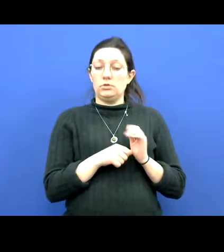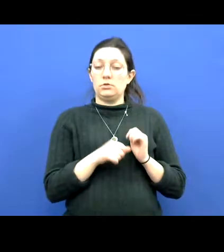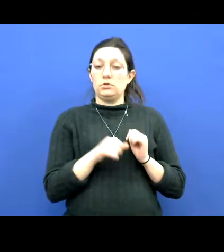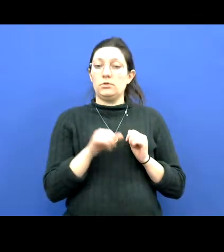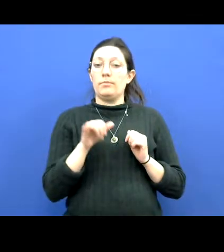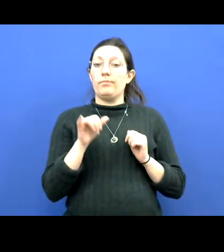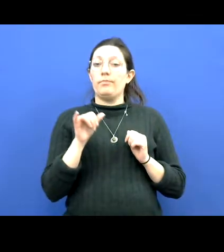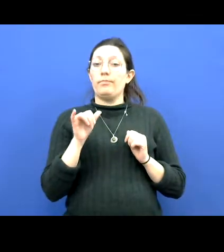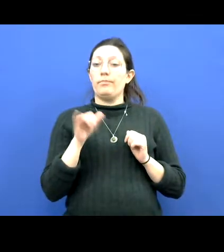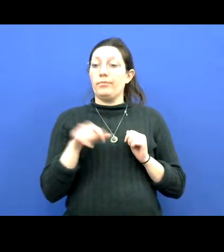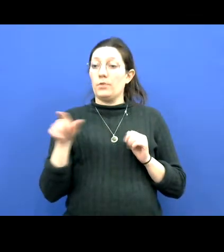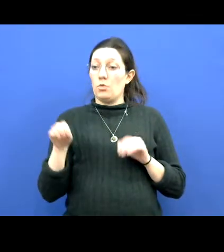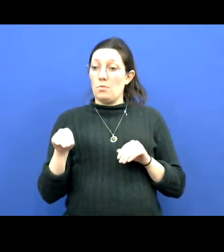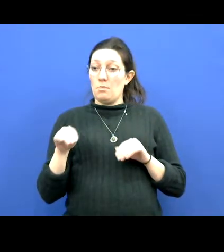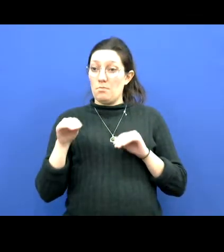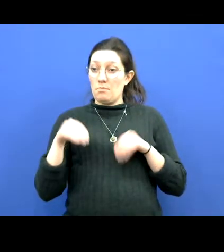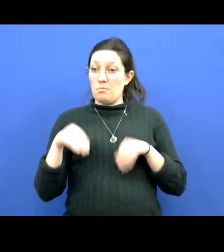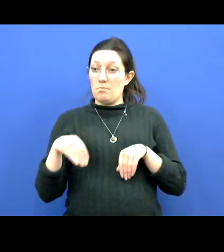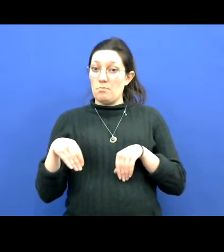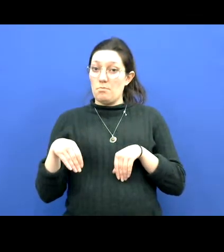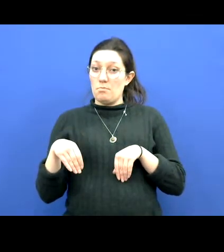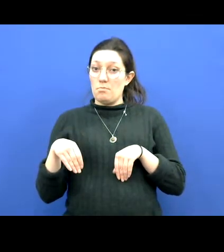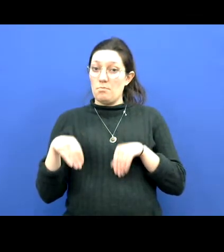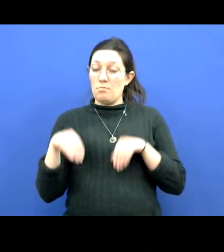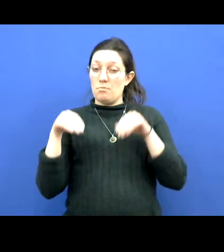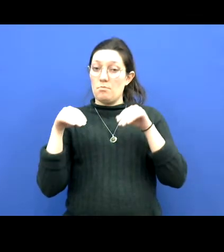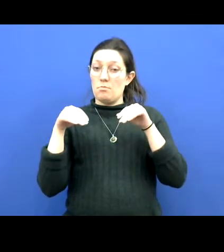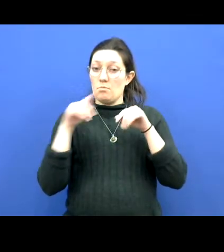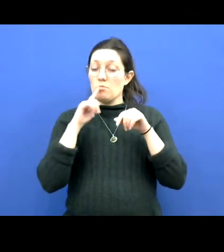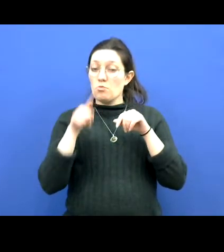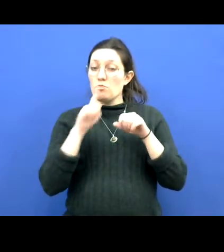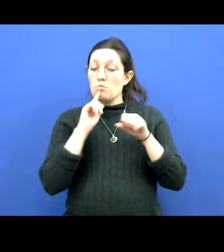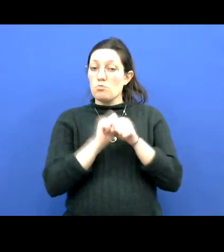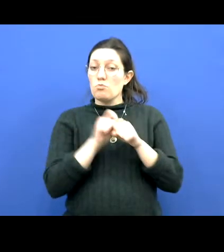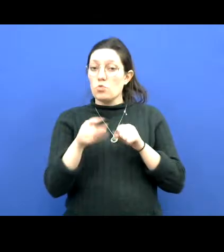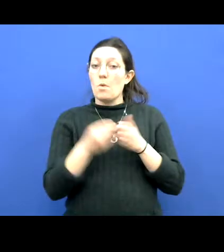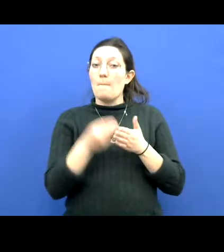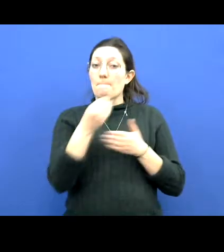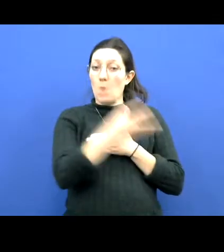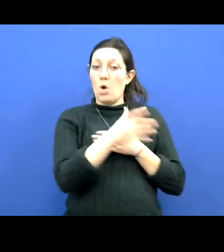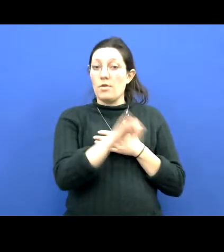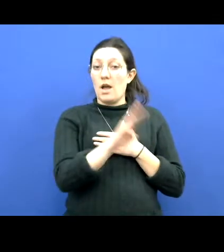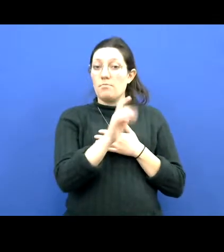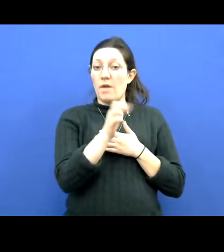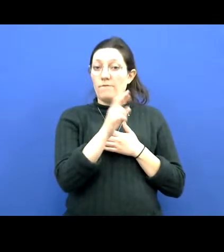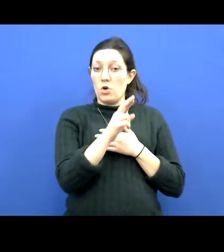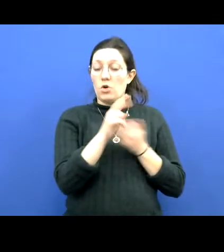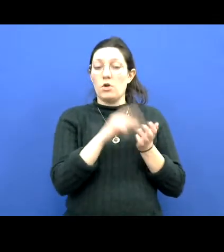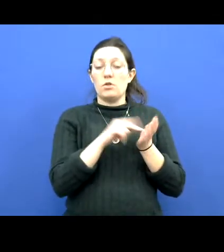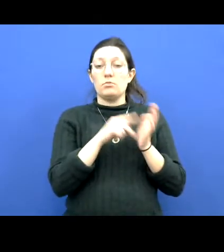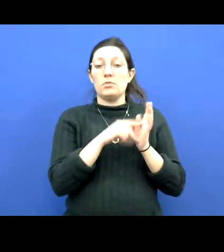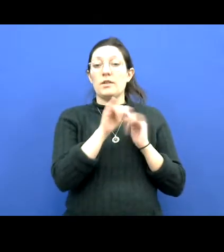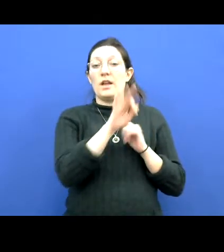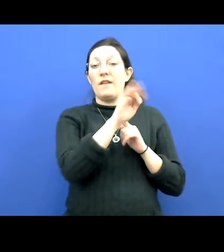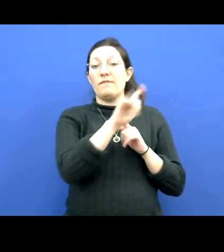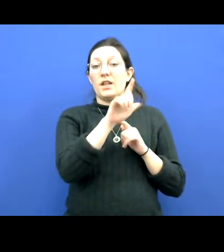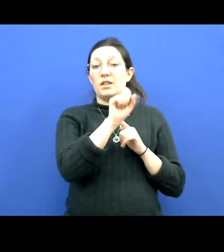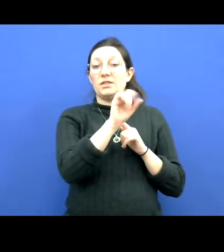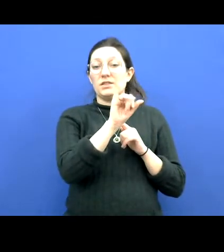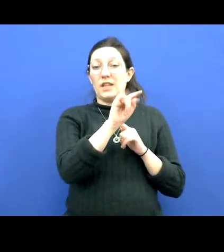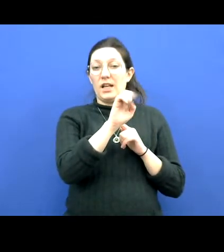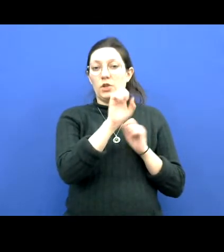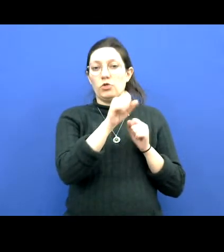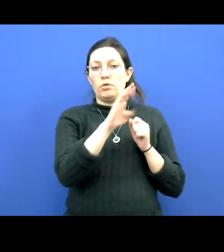that land, it doesn't move the 100-foot buffer. Essentially, they are purchasing the 100-foot buffer. So in that case, the fill site could be right up to their